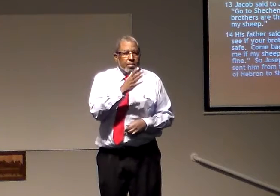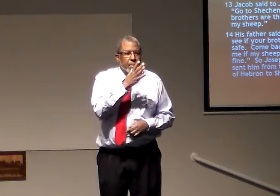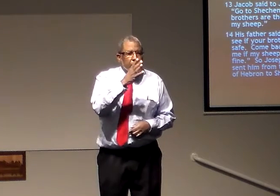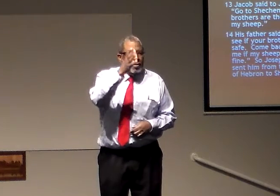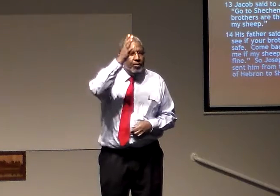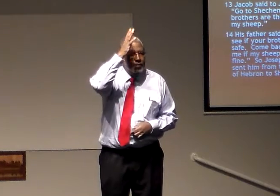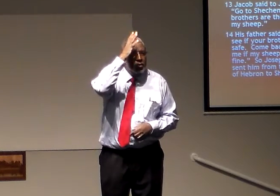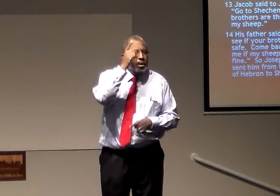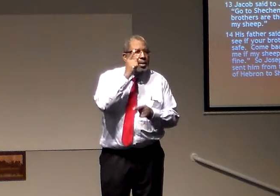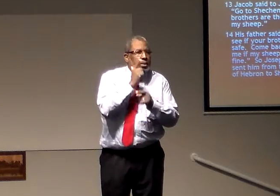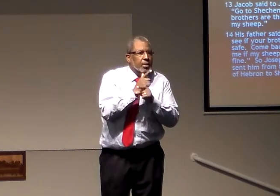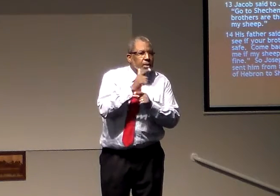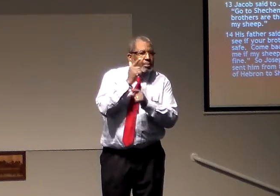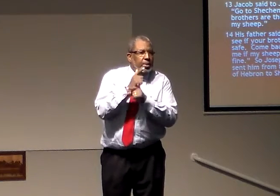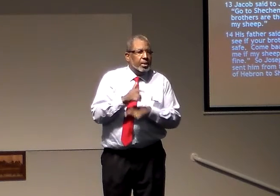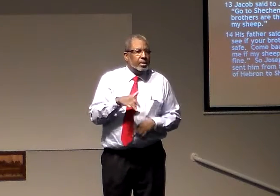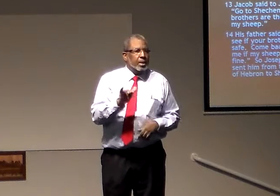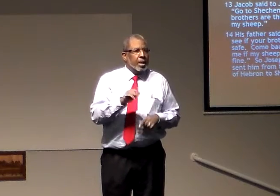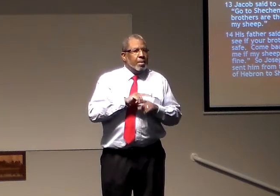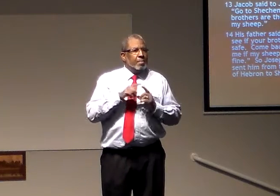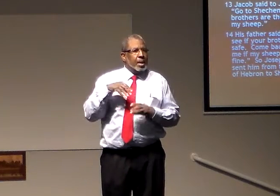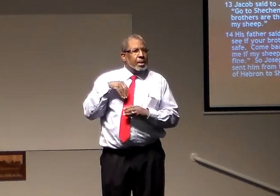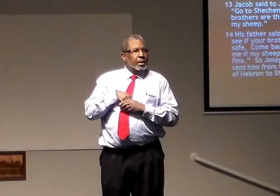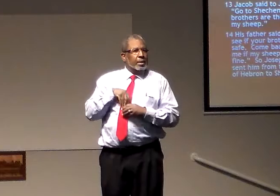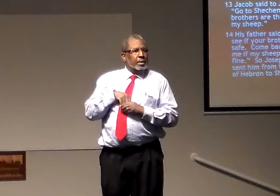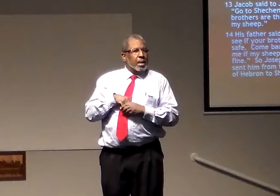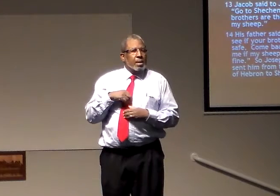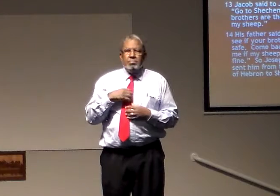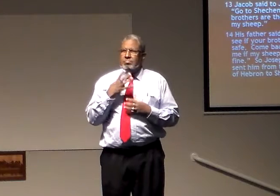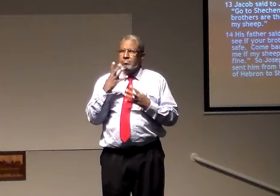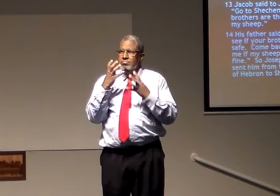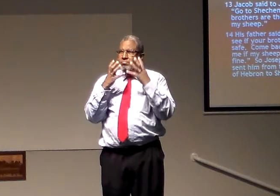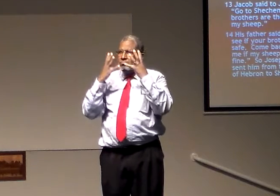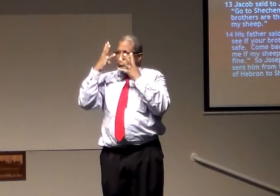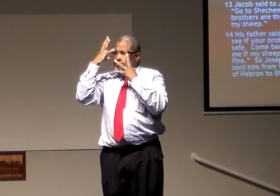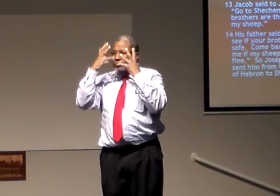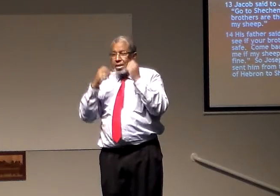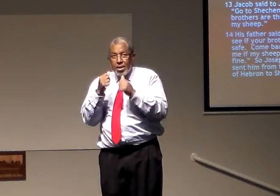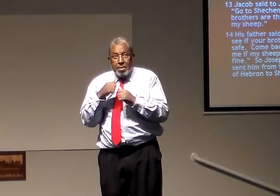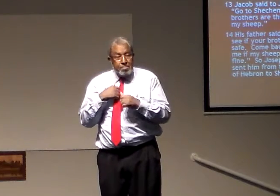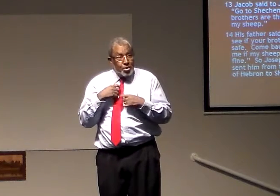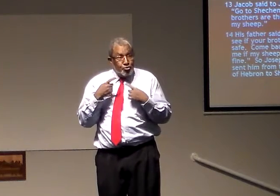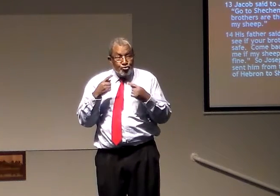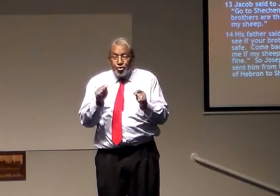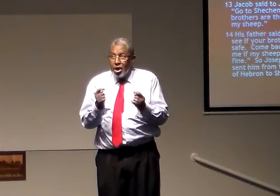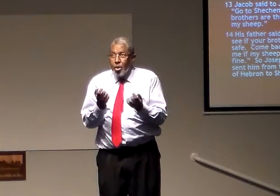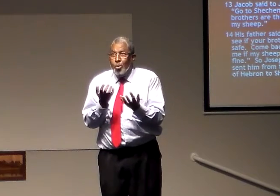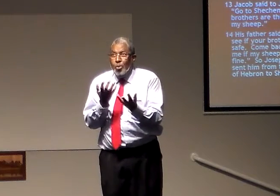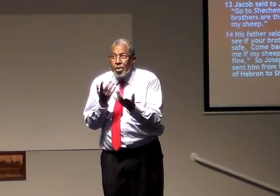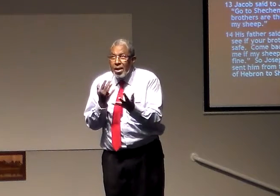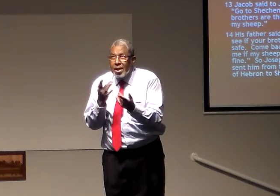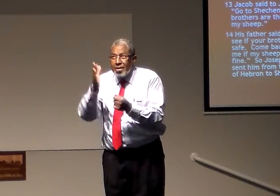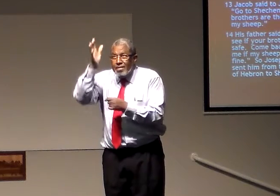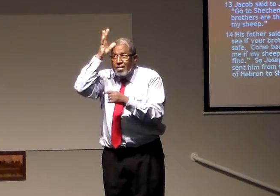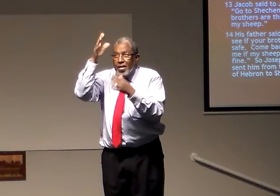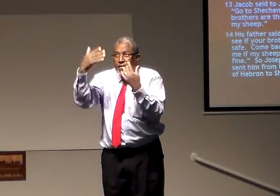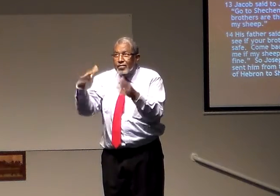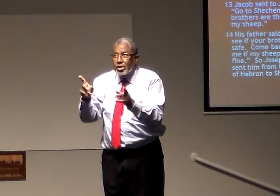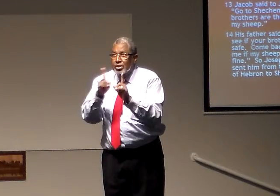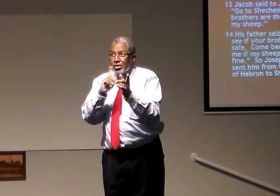still love my mama. I still love my daddy. But inside I was angry. I was waiting for dad